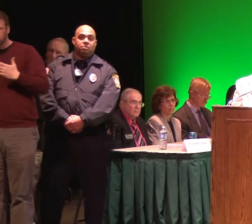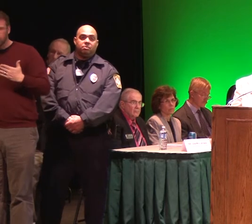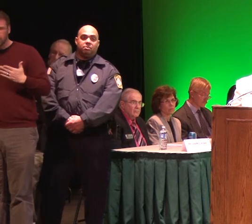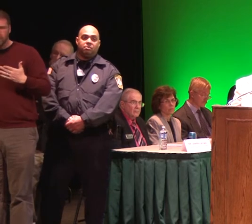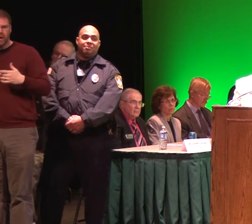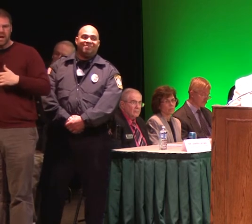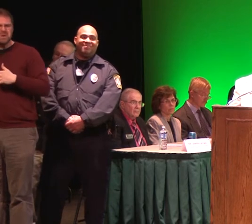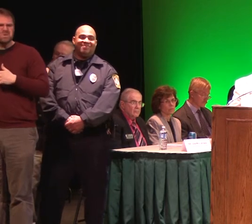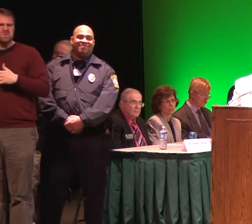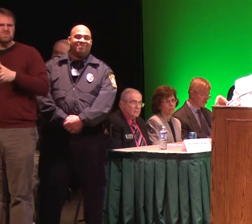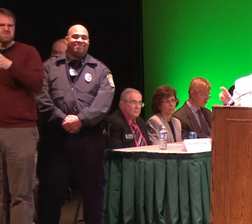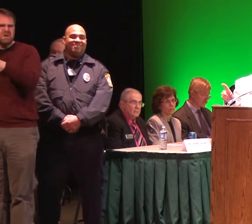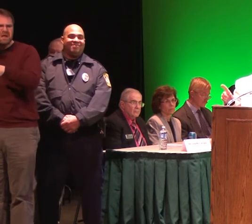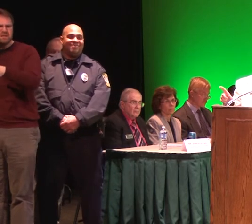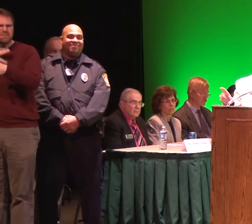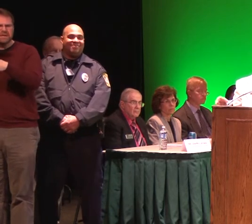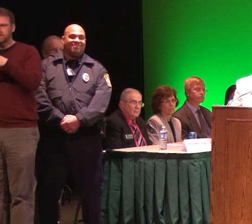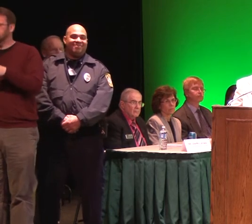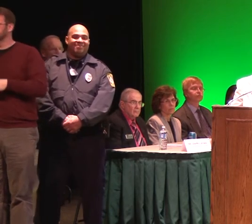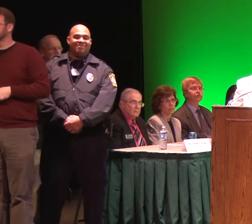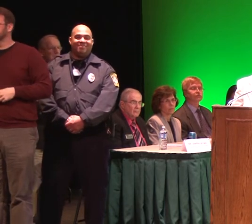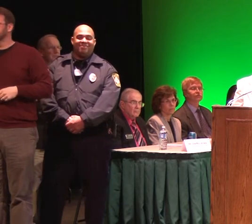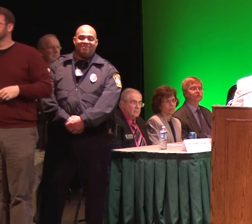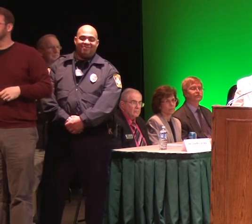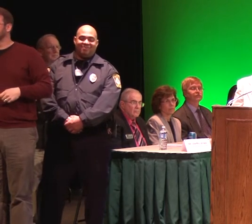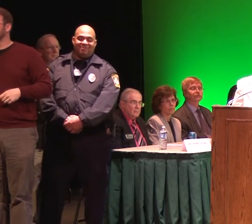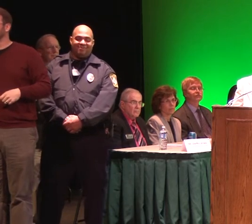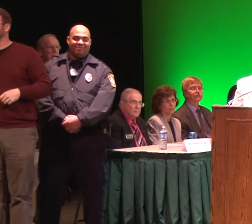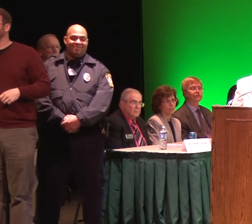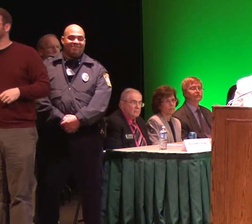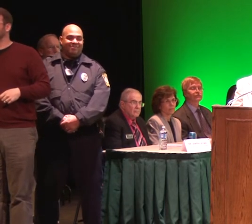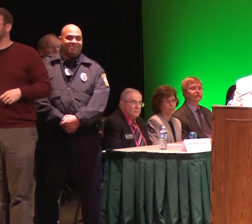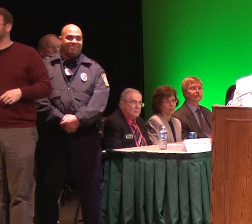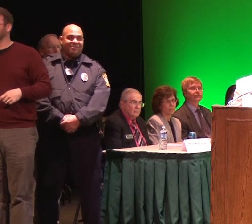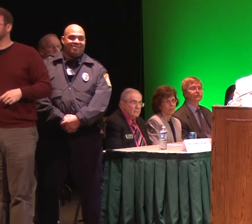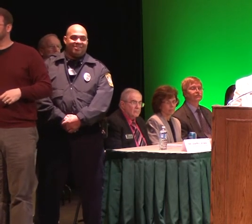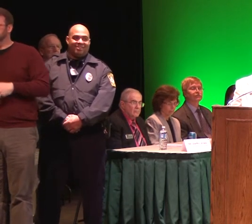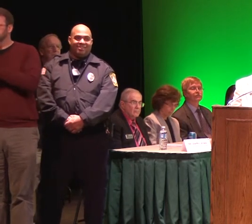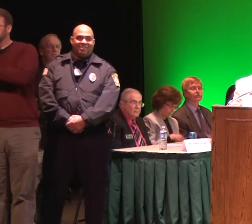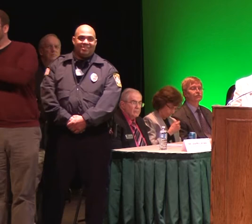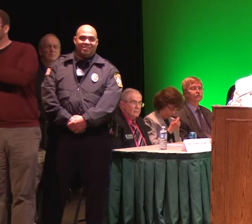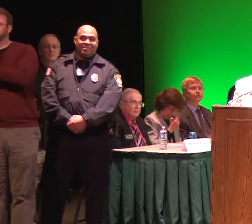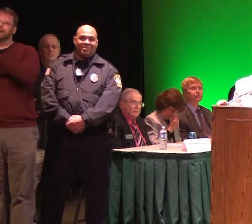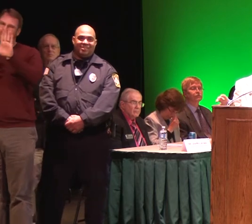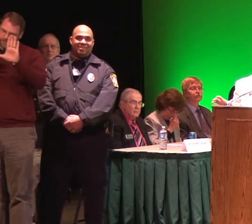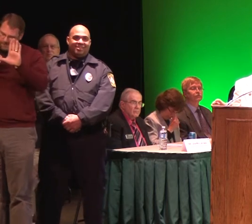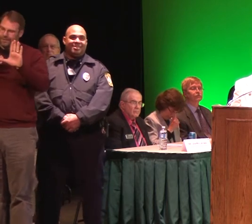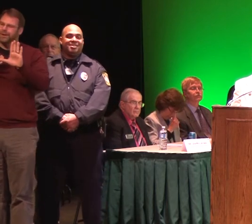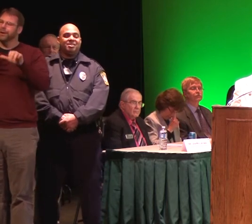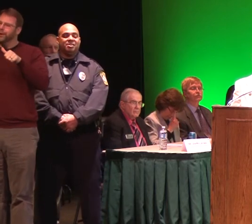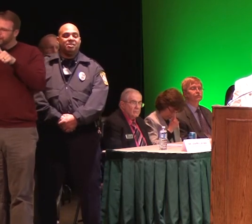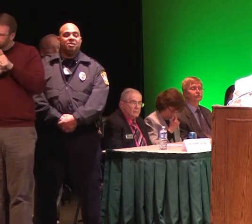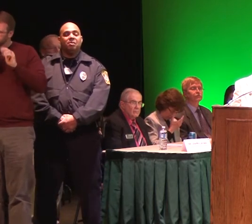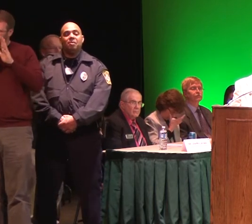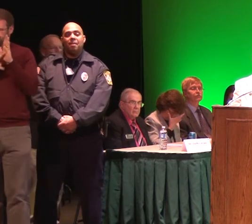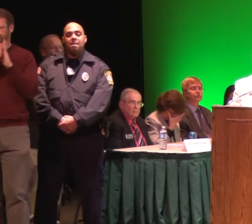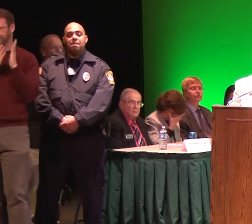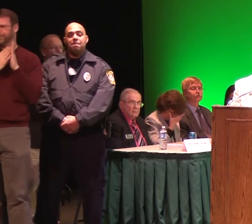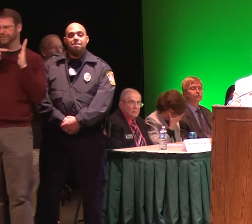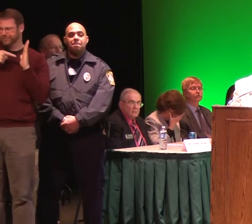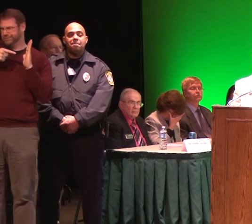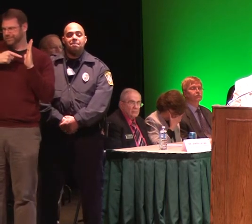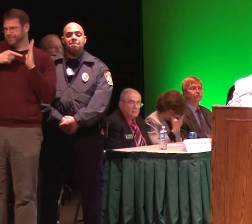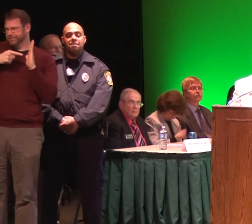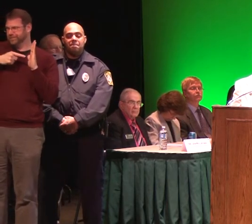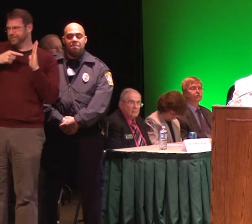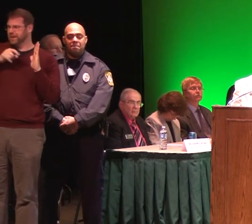Bill Buckner, once you read Stephen Jay Gould's book about baseball, you may have a